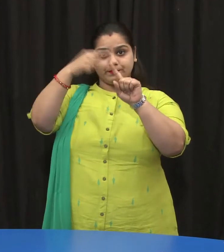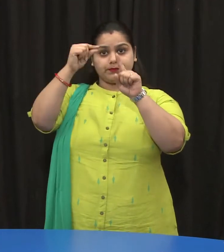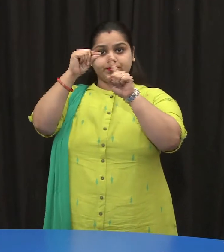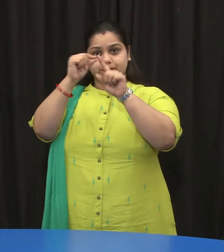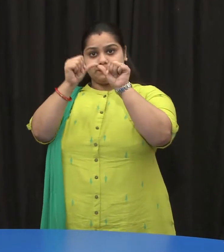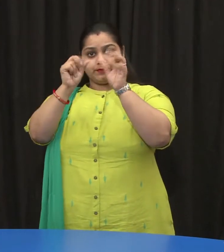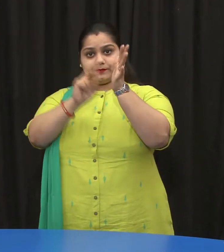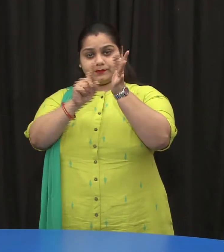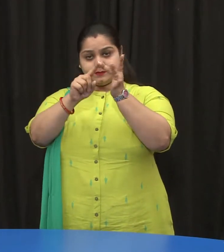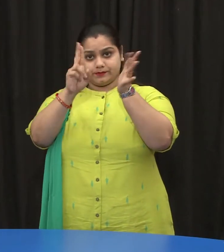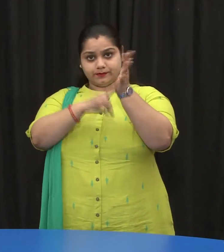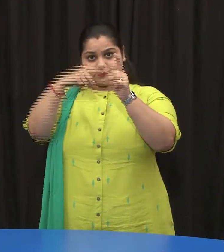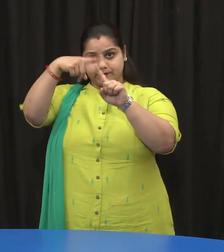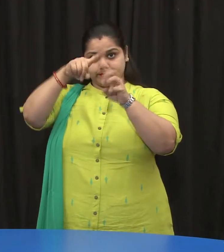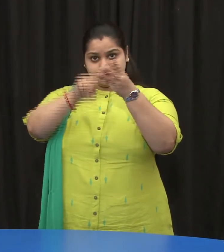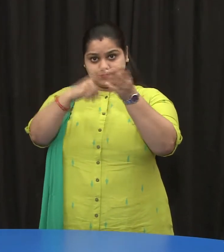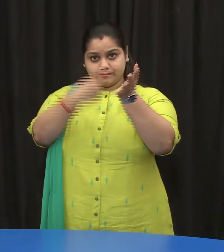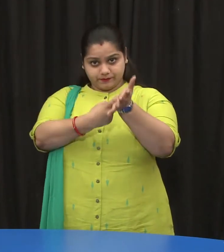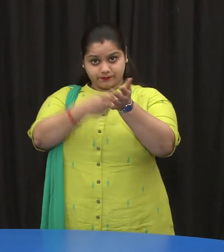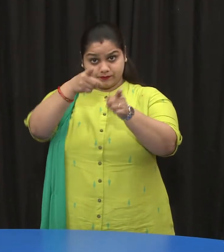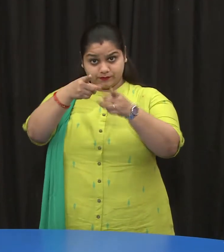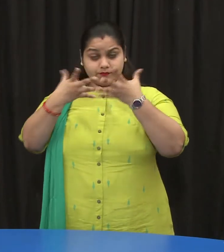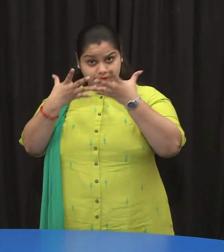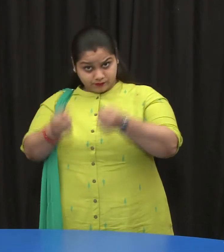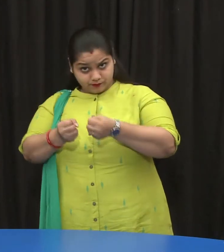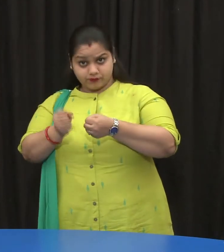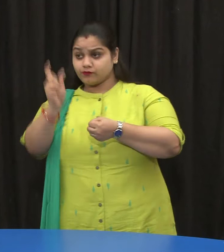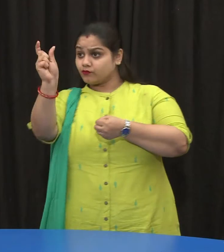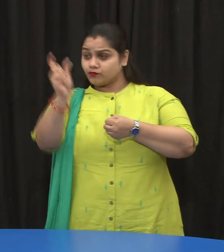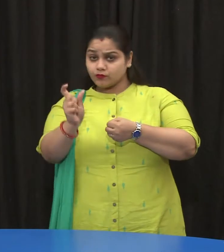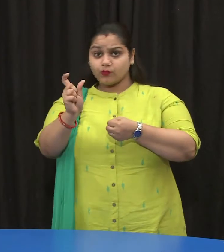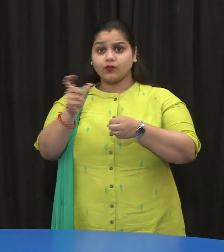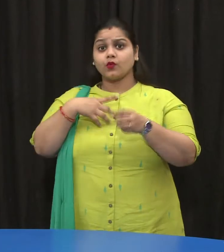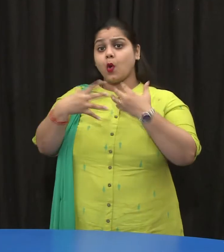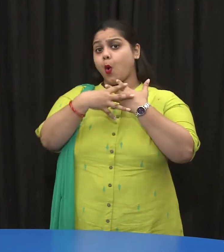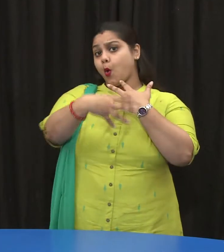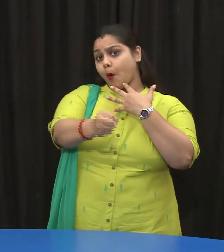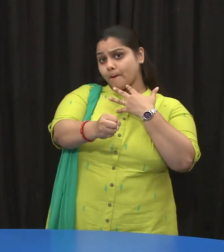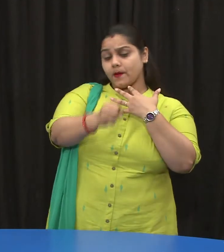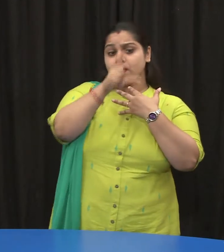when you want to copy formatting from one item to another.